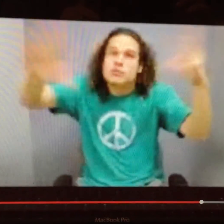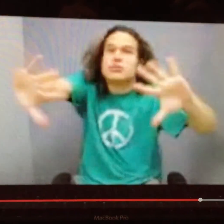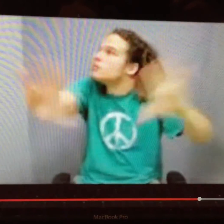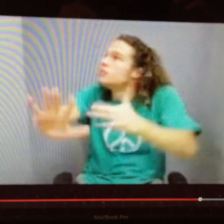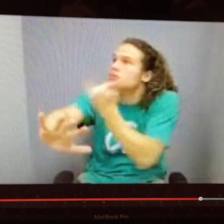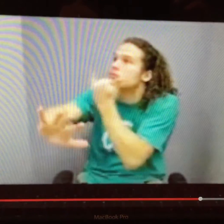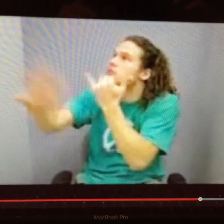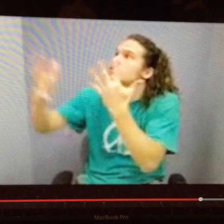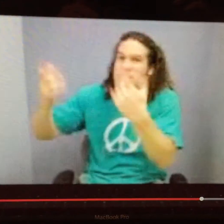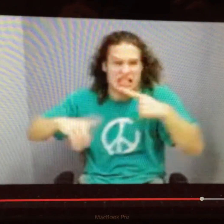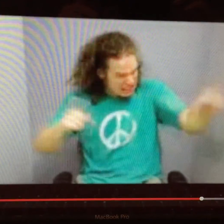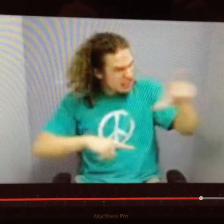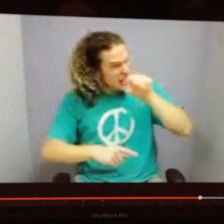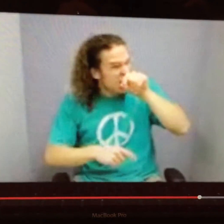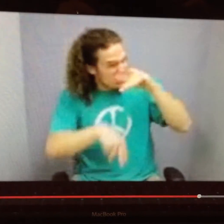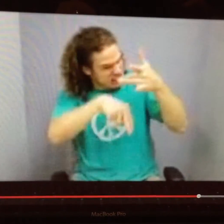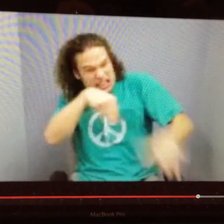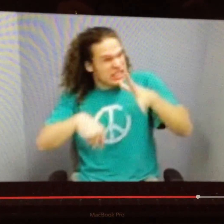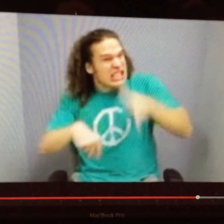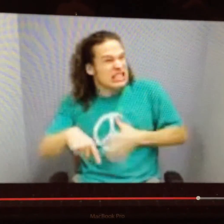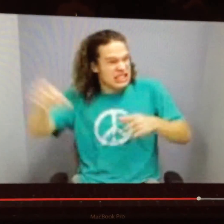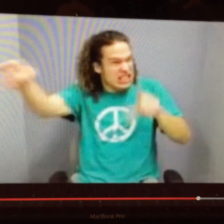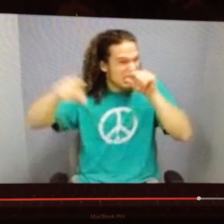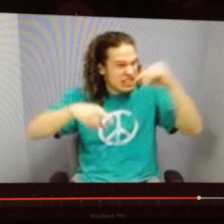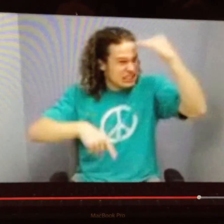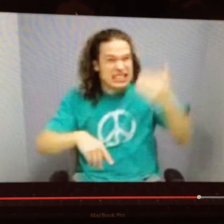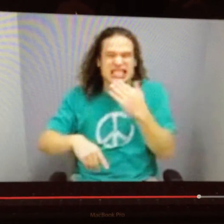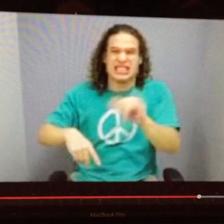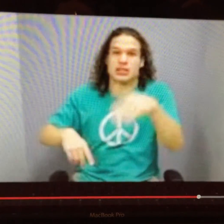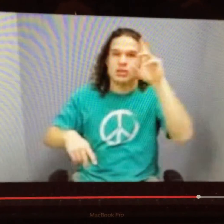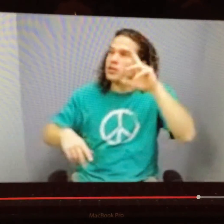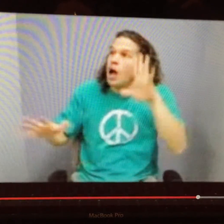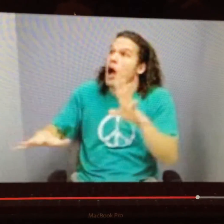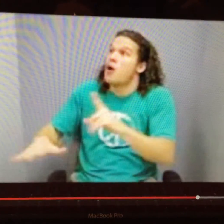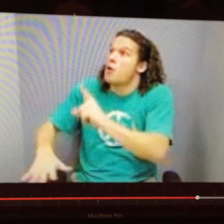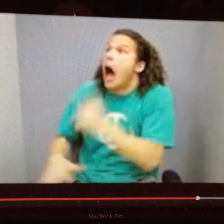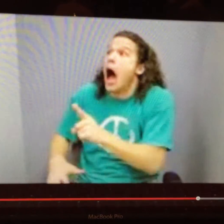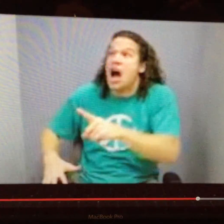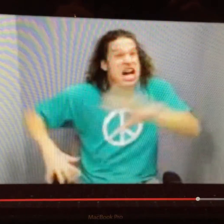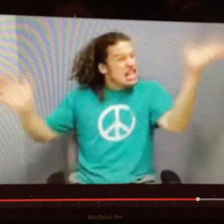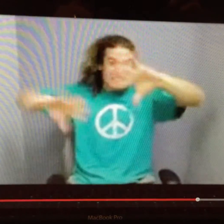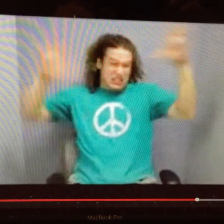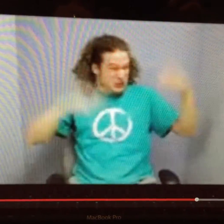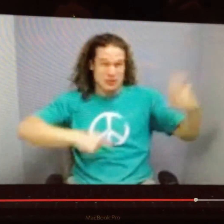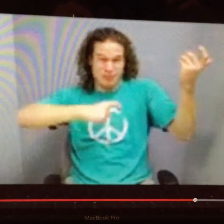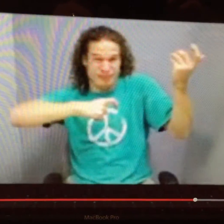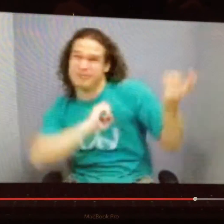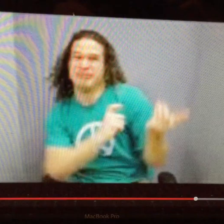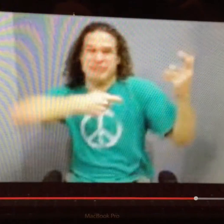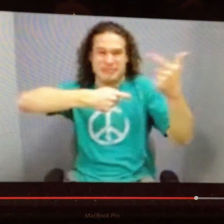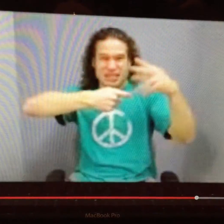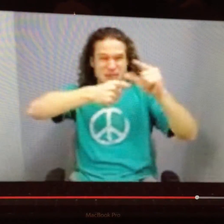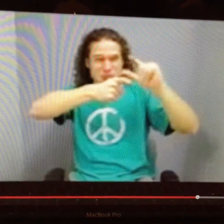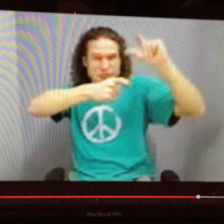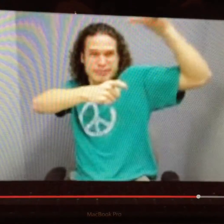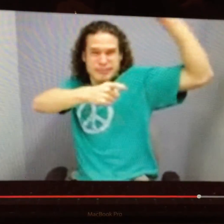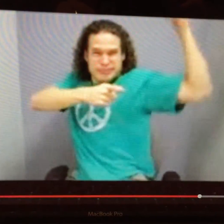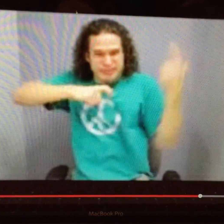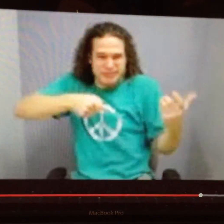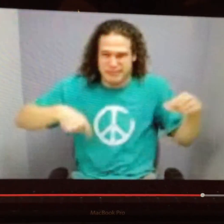was so scared, and her uncle said, "Don't wake up, don't wake up." But then she saw the body. So